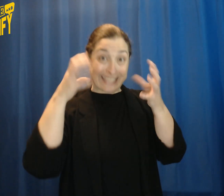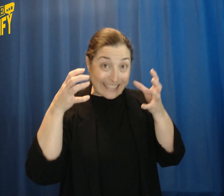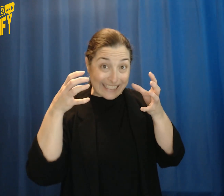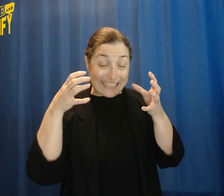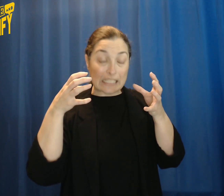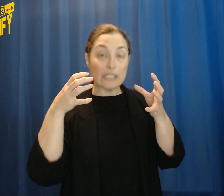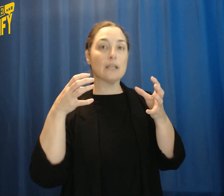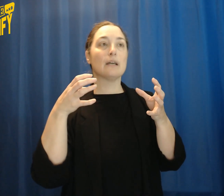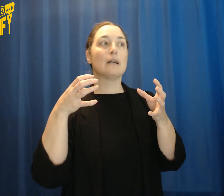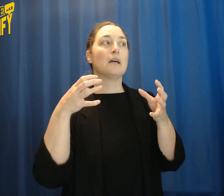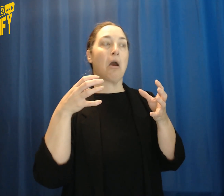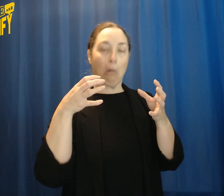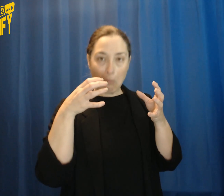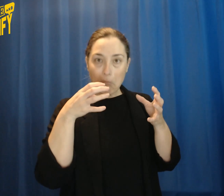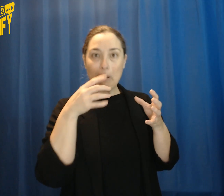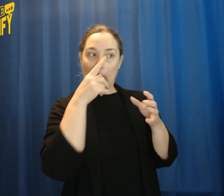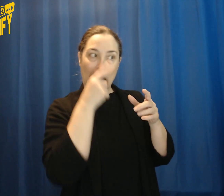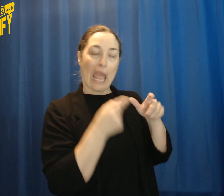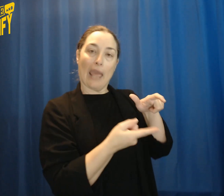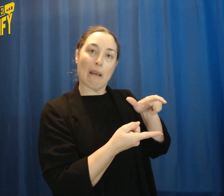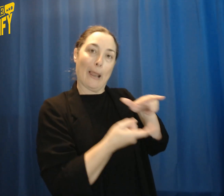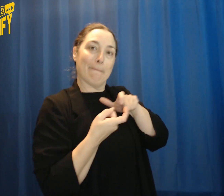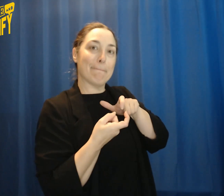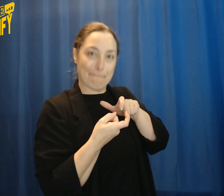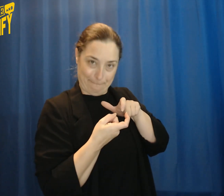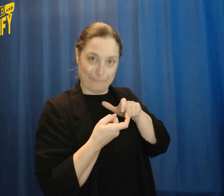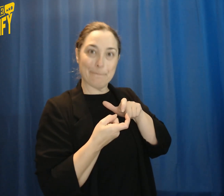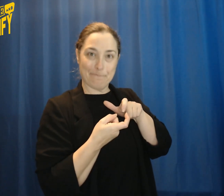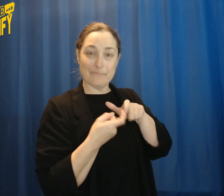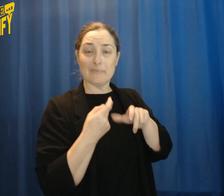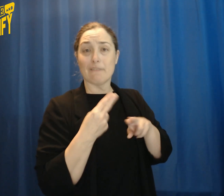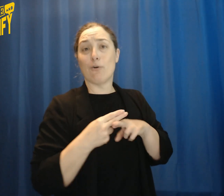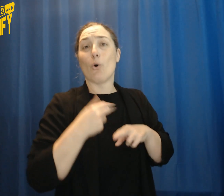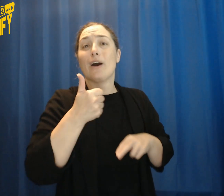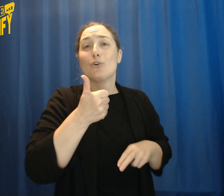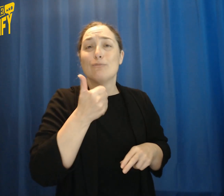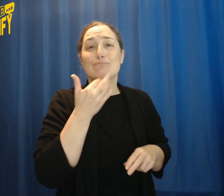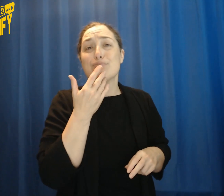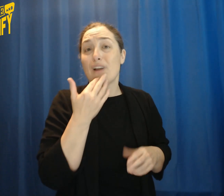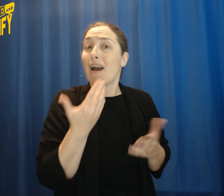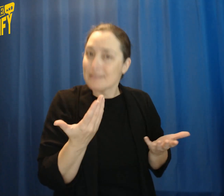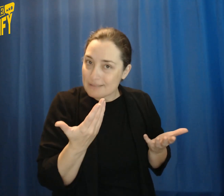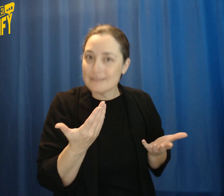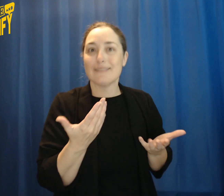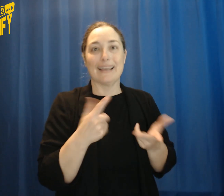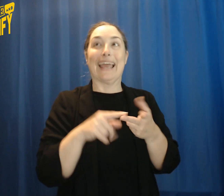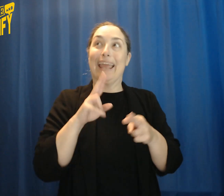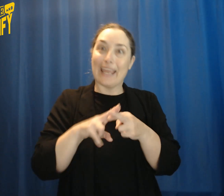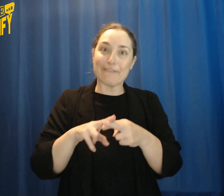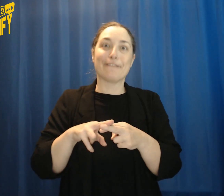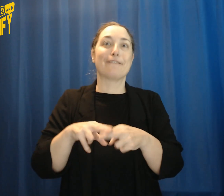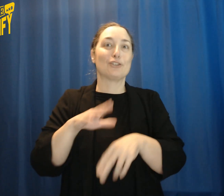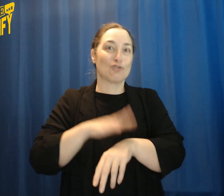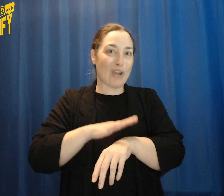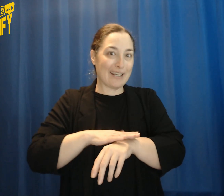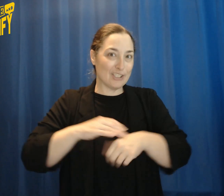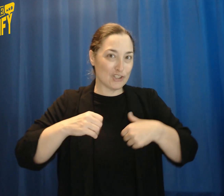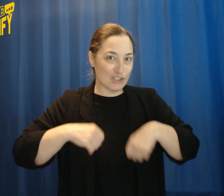get her, for a good price if we get this traineeship thing. Mm. Full price for someone who